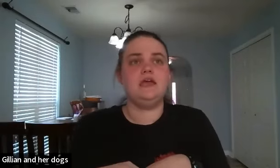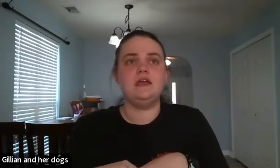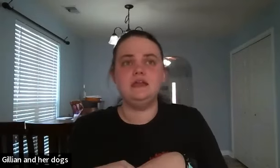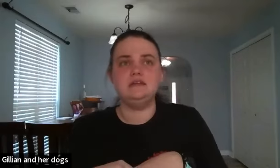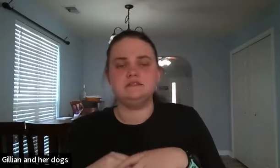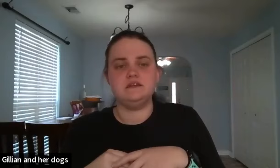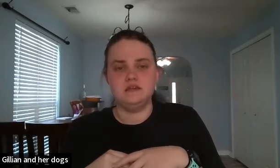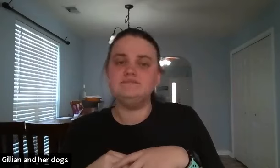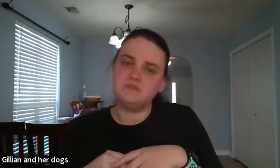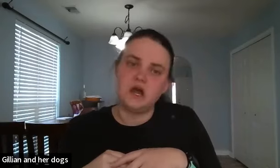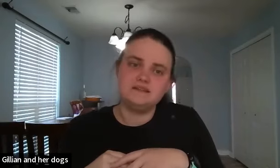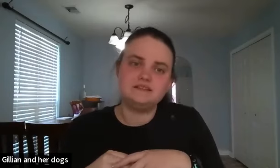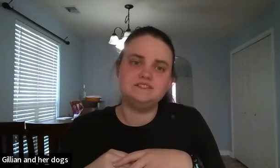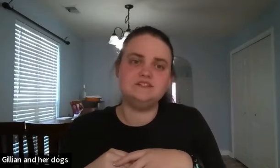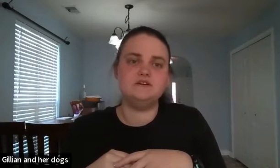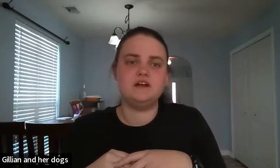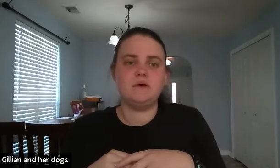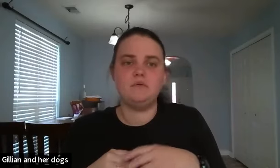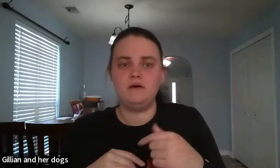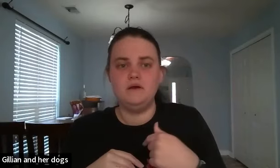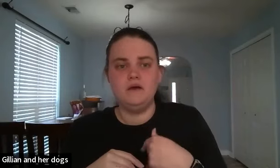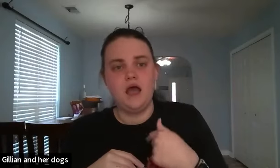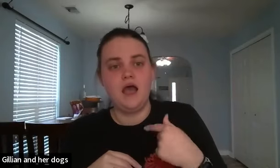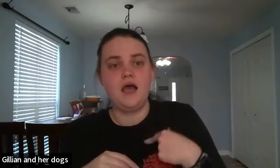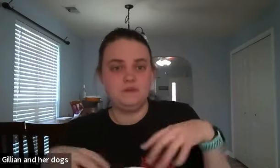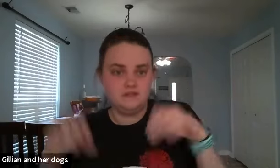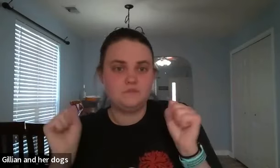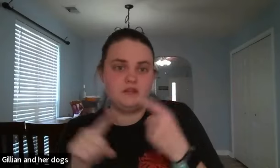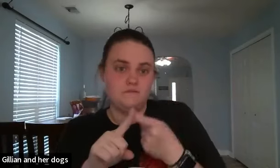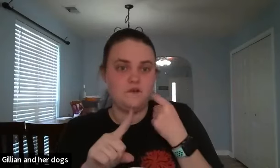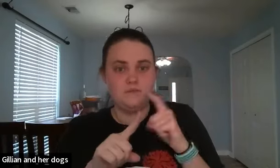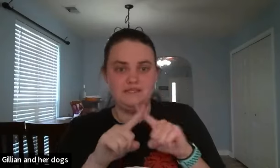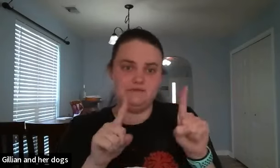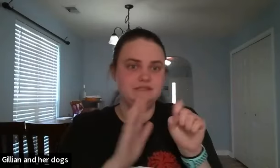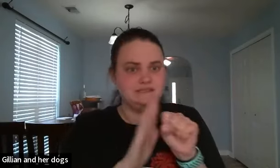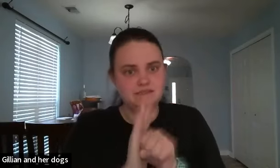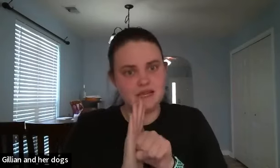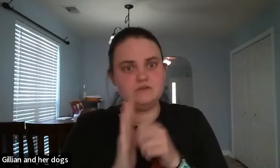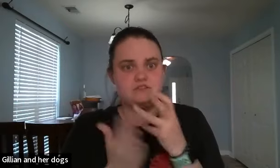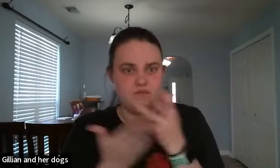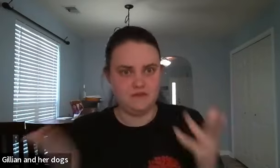And it's, again, context. You know, you're talking about, well, I'm adopted. I'm from a different state or something like